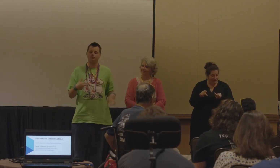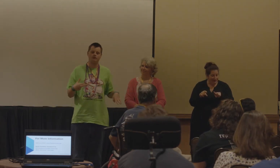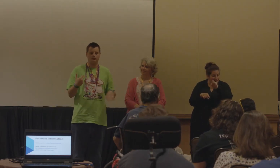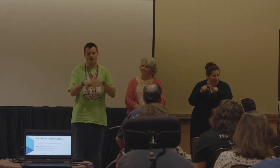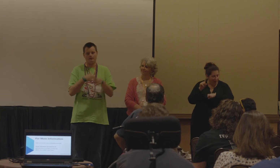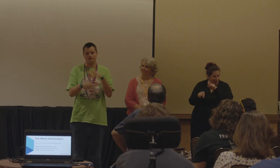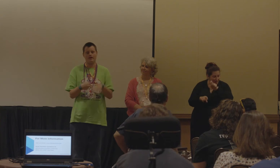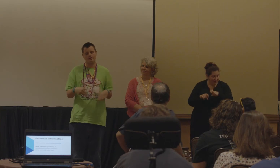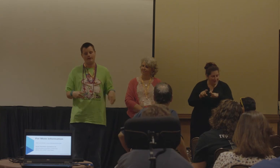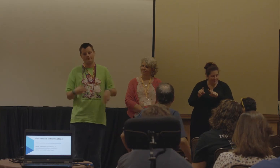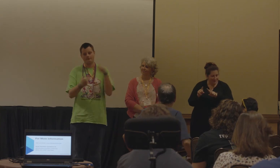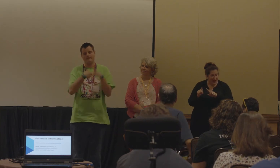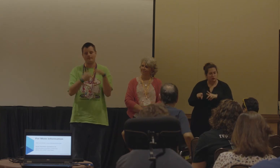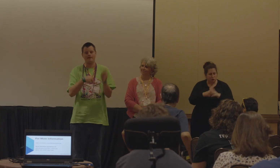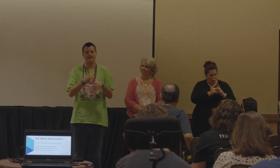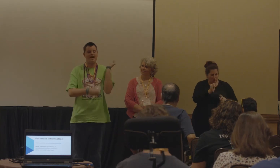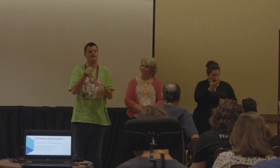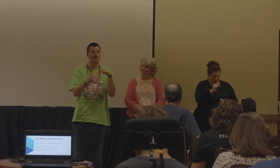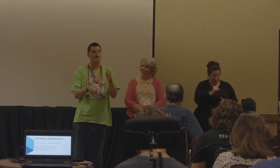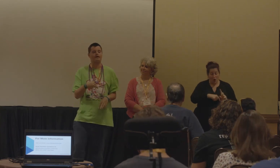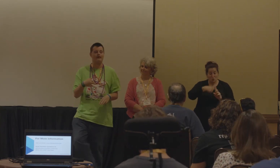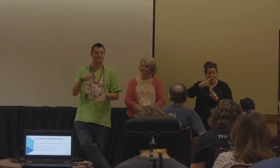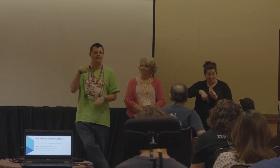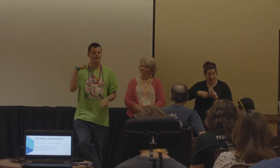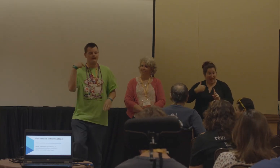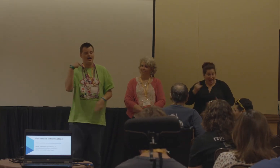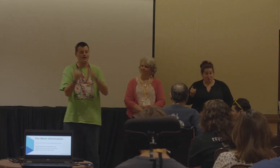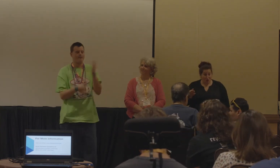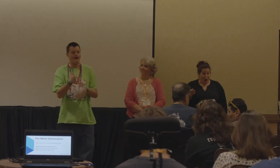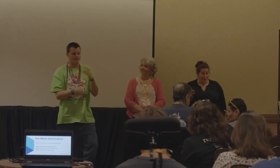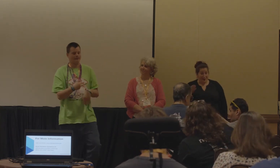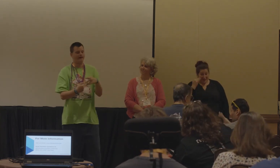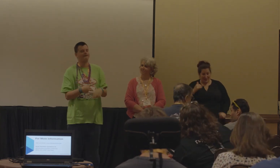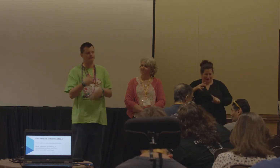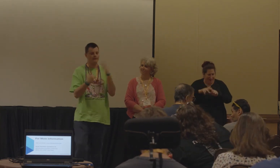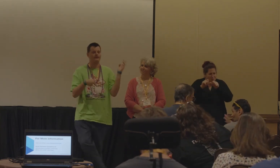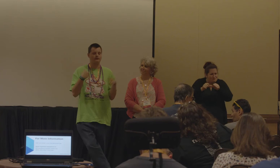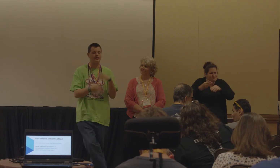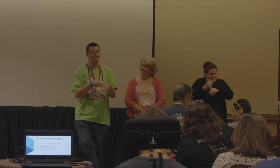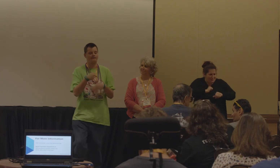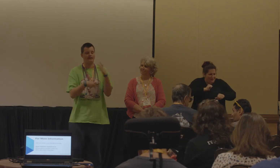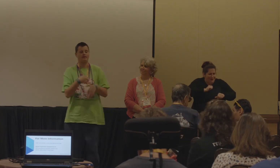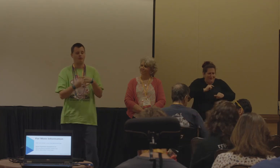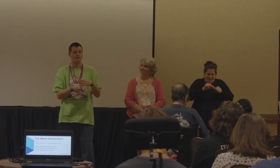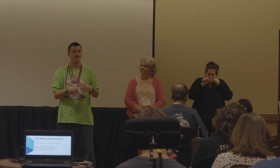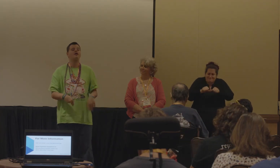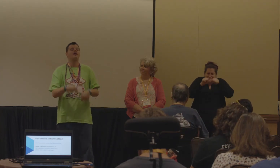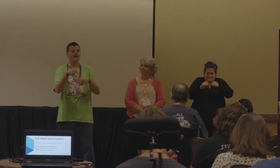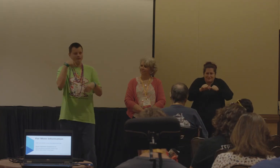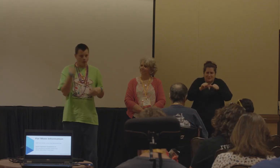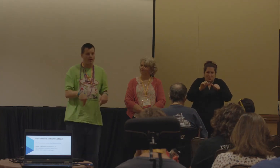it started in January, and then within a month I had a job because I applied myself and made an effort to get the